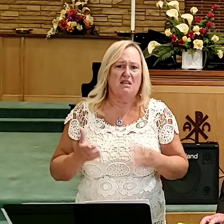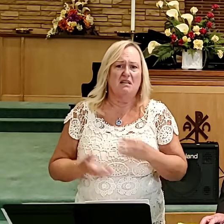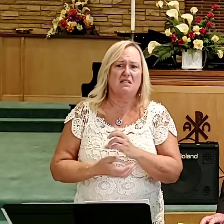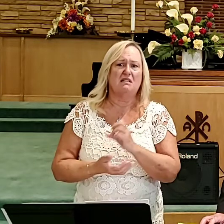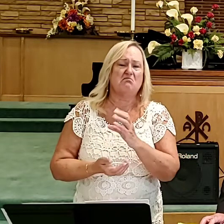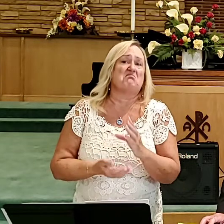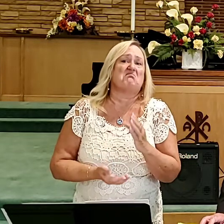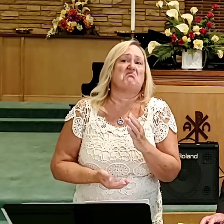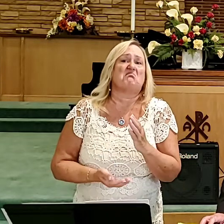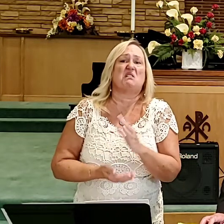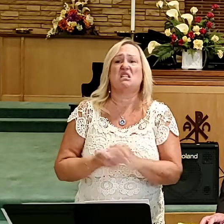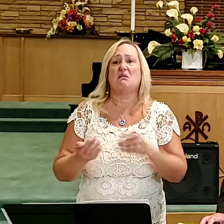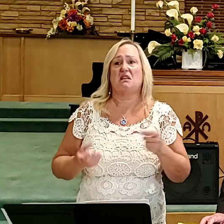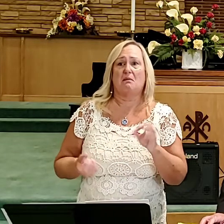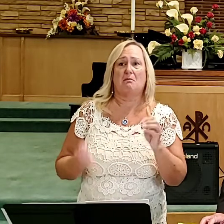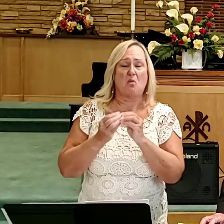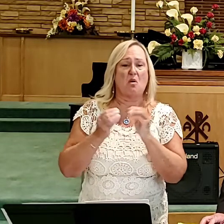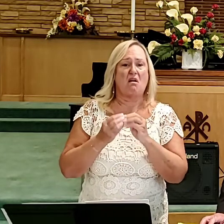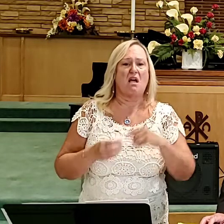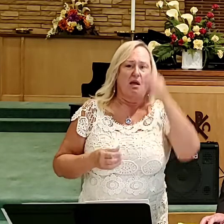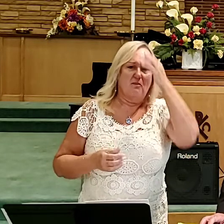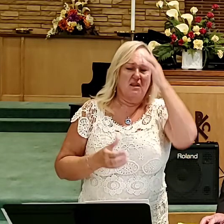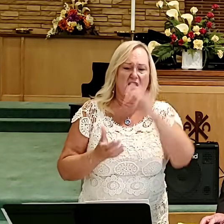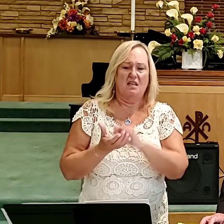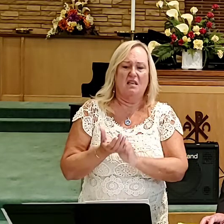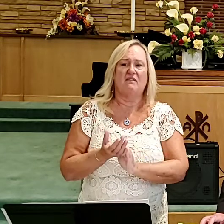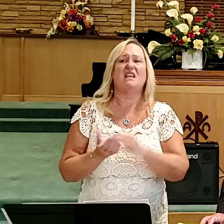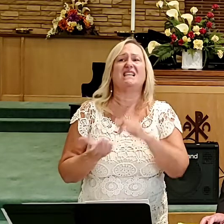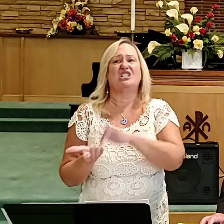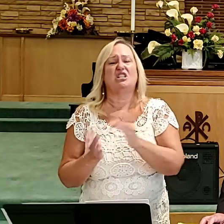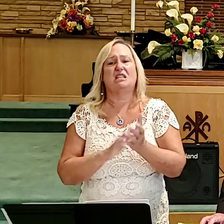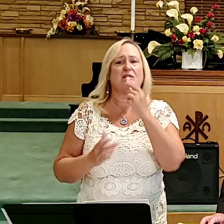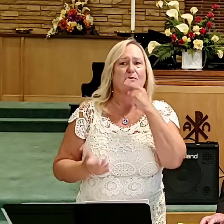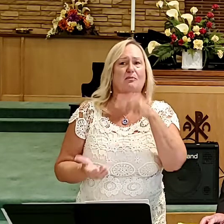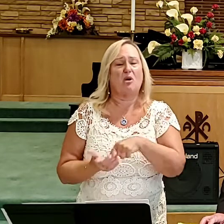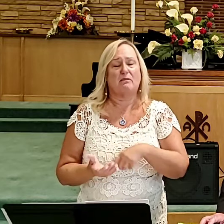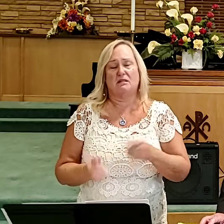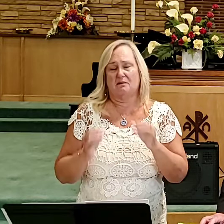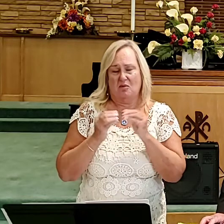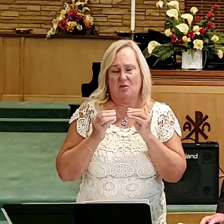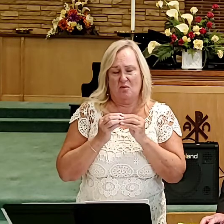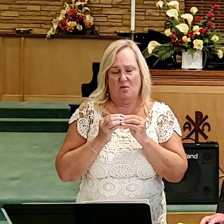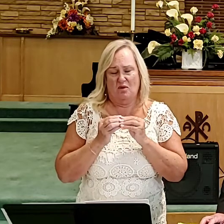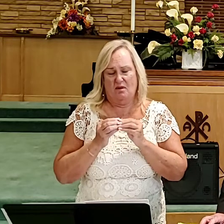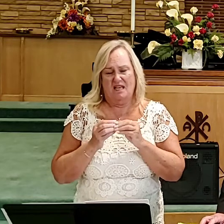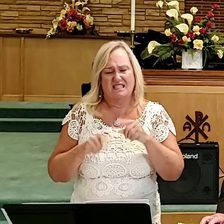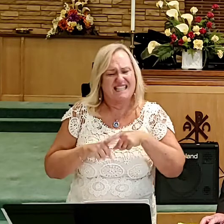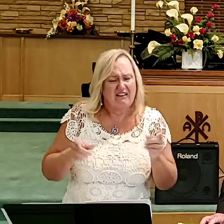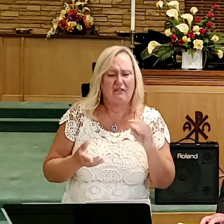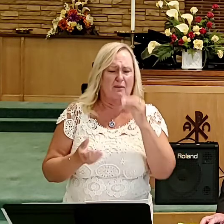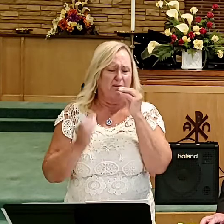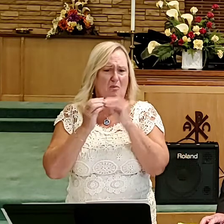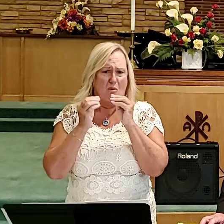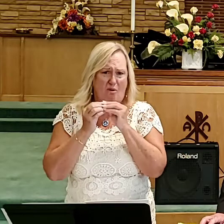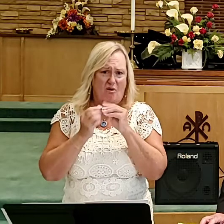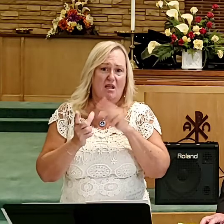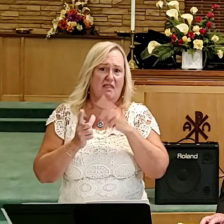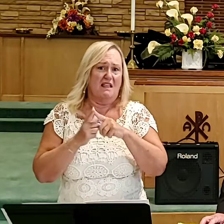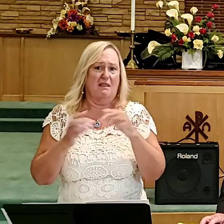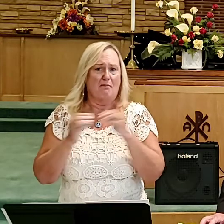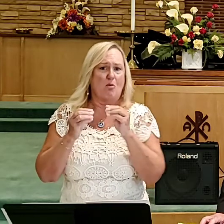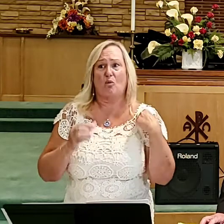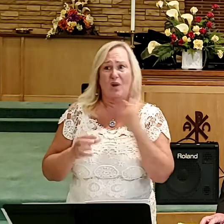more? I believe Jesus promises more. It's a different more than the more